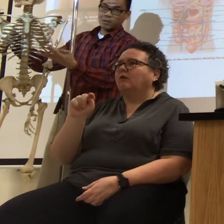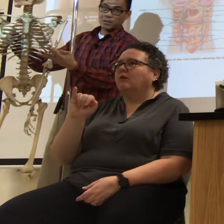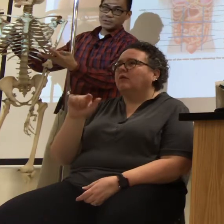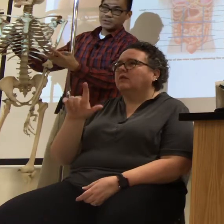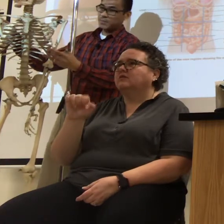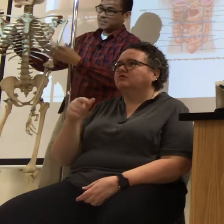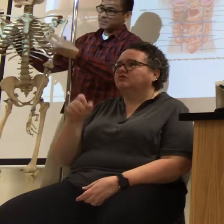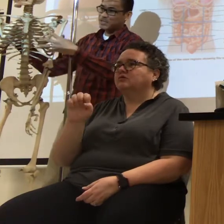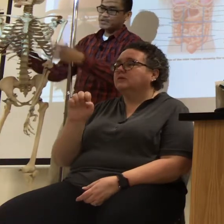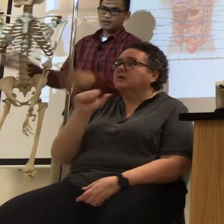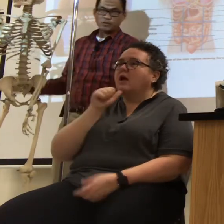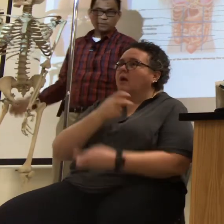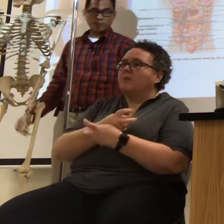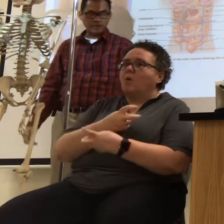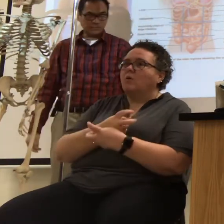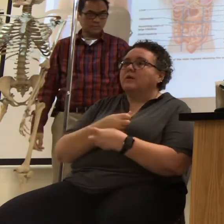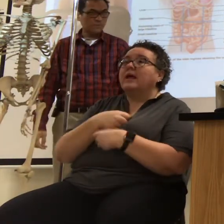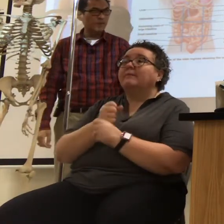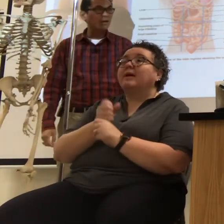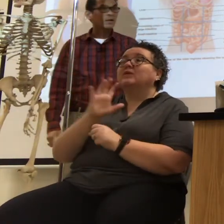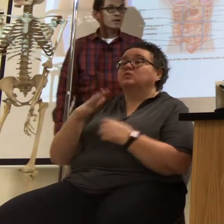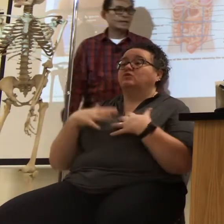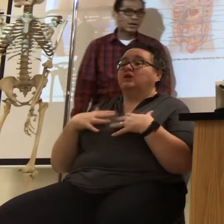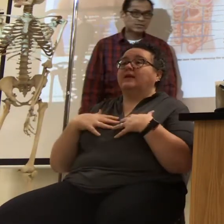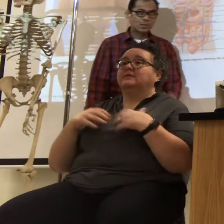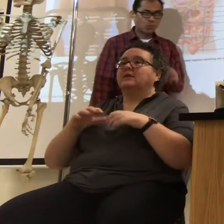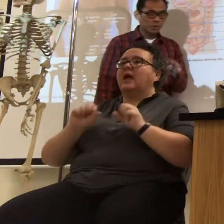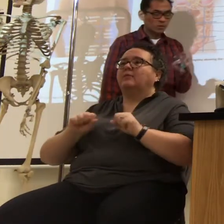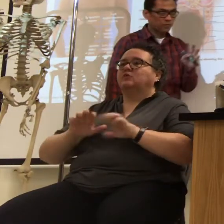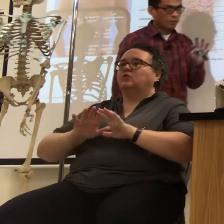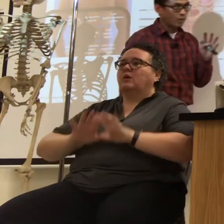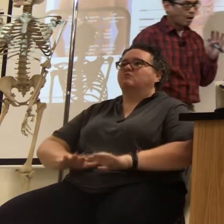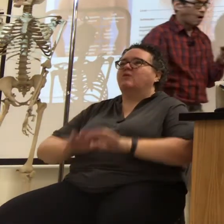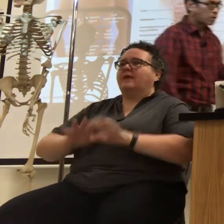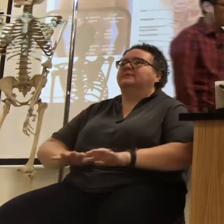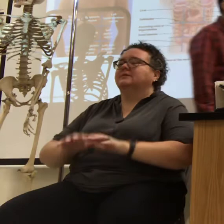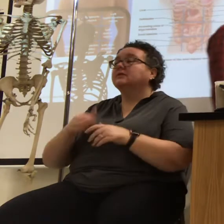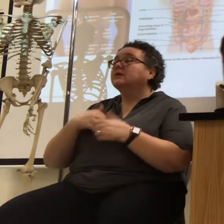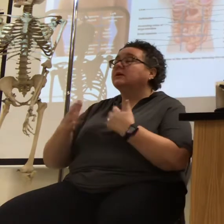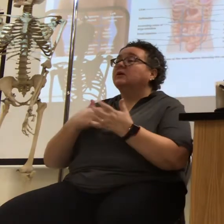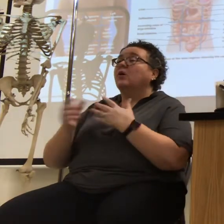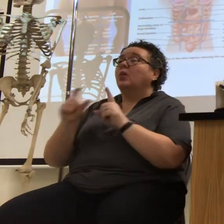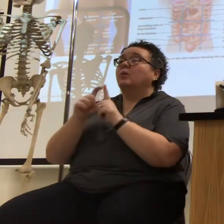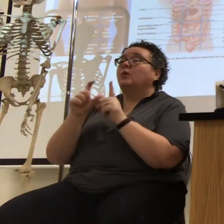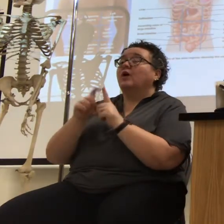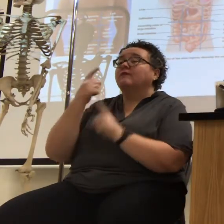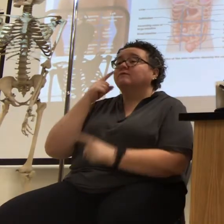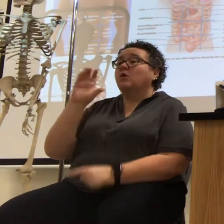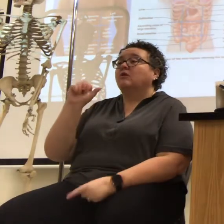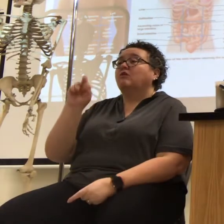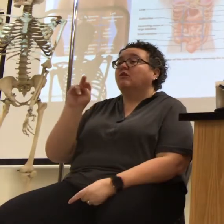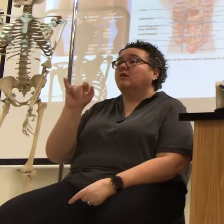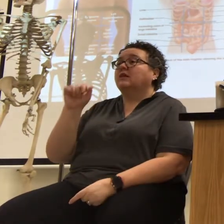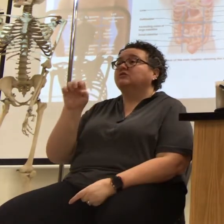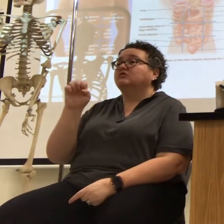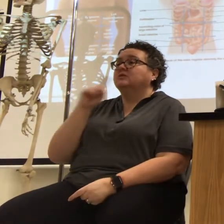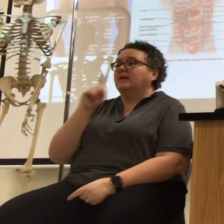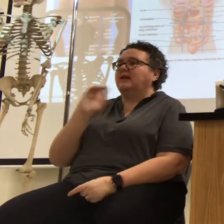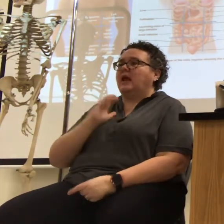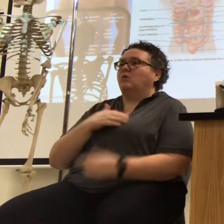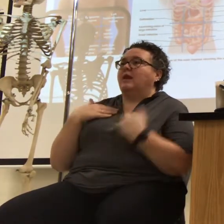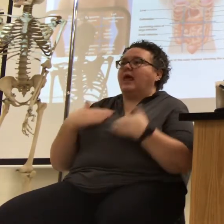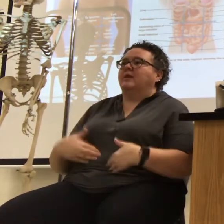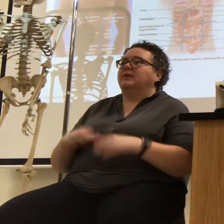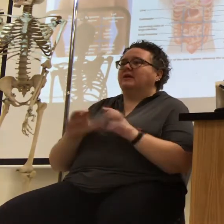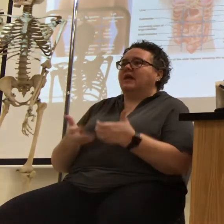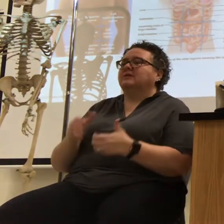bone, it's cartilage, and it makes the chest a little compressible. Anyways, the word for cartilage in anatomy is chondro. So